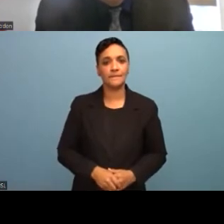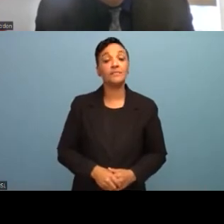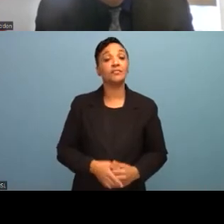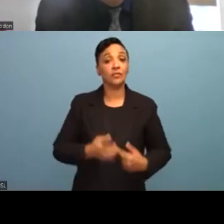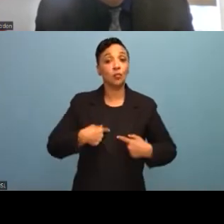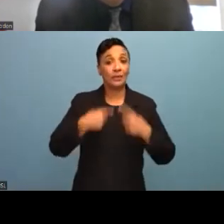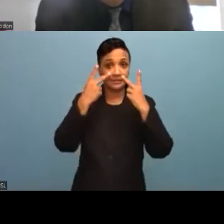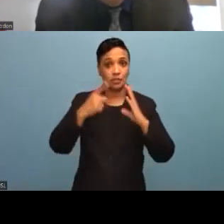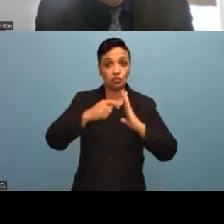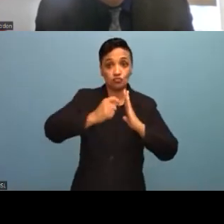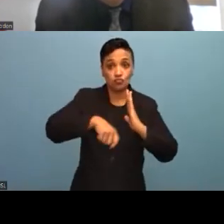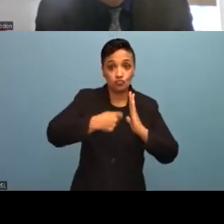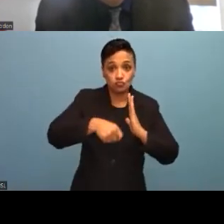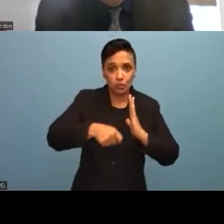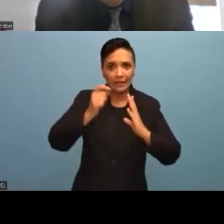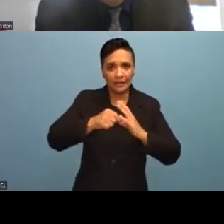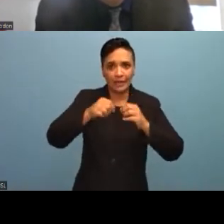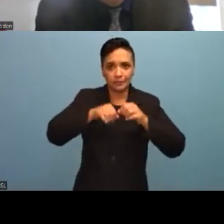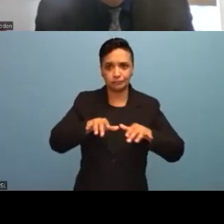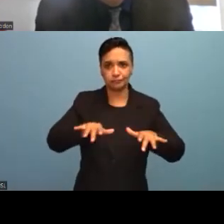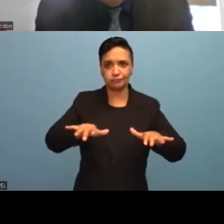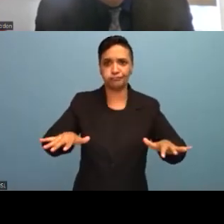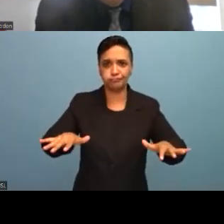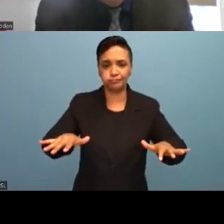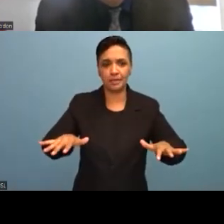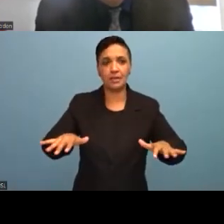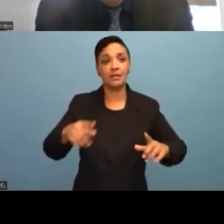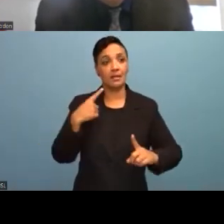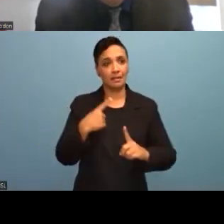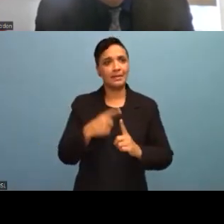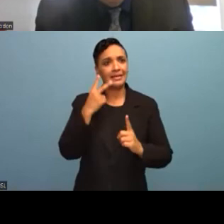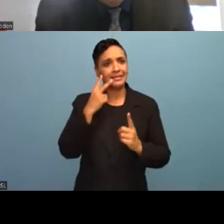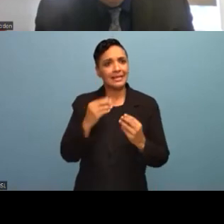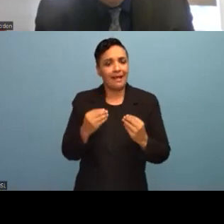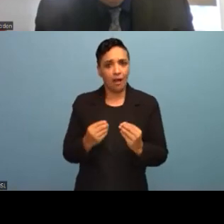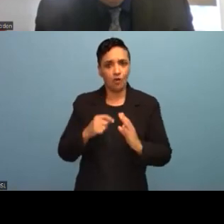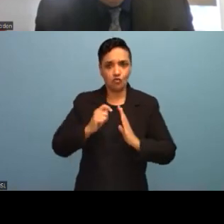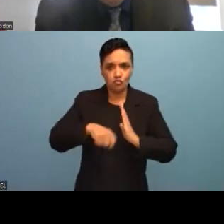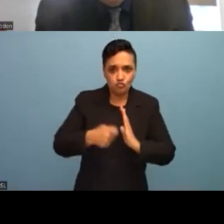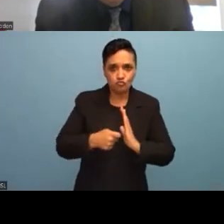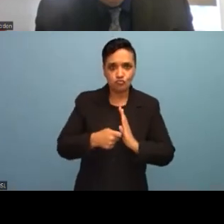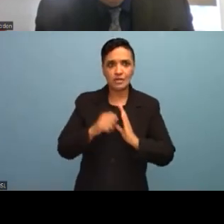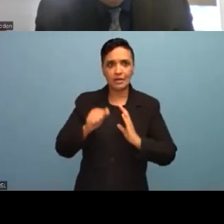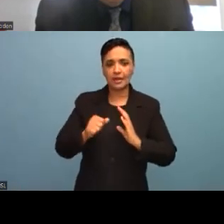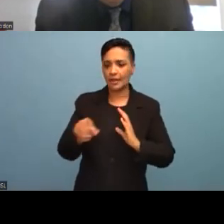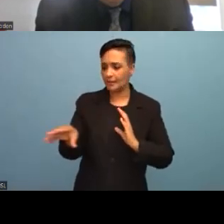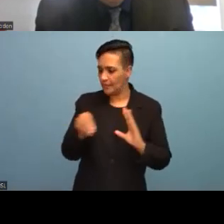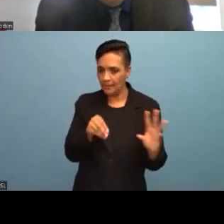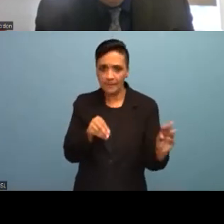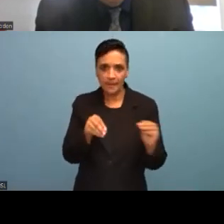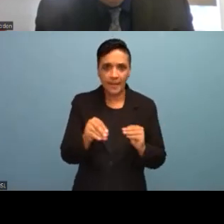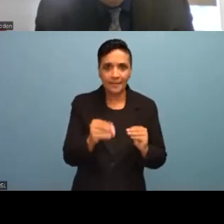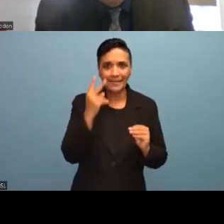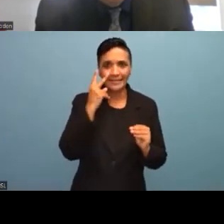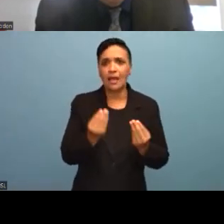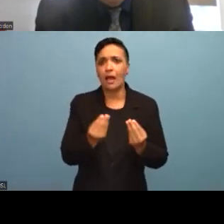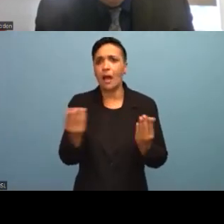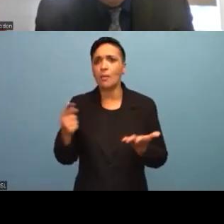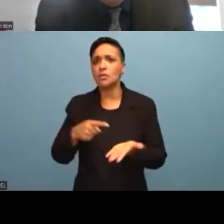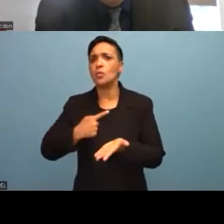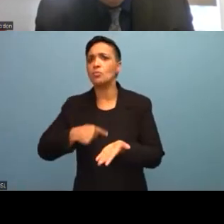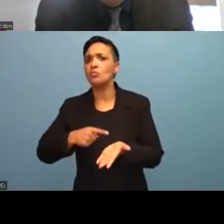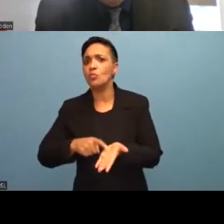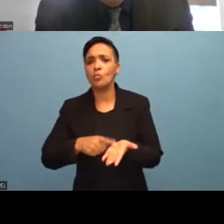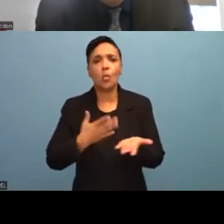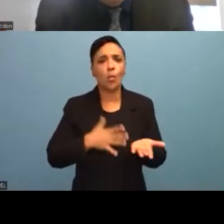can be just that market demand, right? It can also just ensuring that the child is assessed is not sufficient enough. We don't get the glasses,